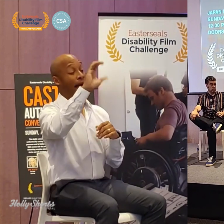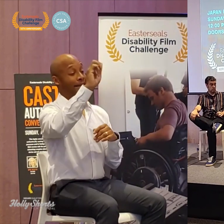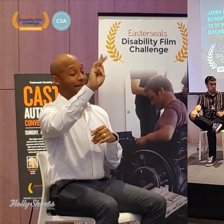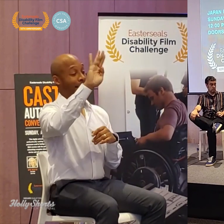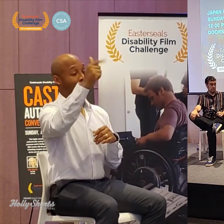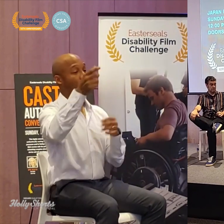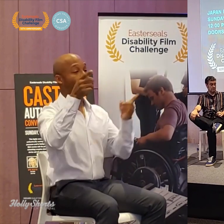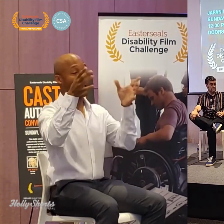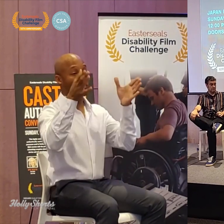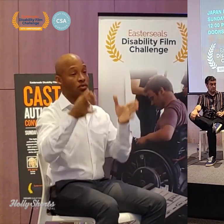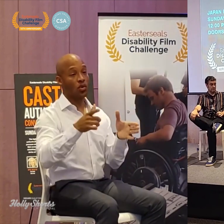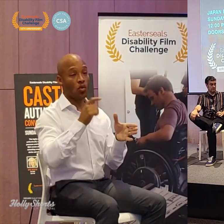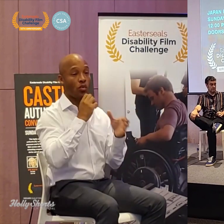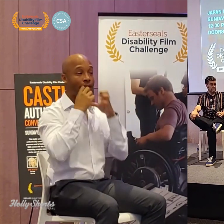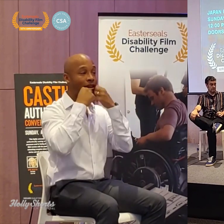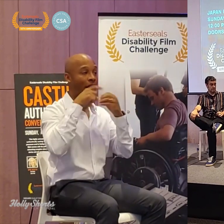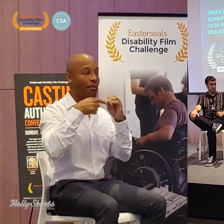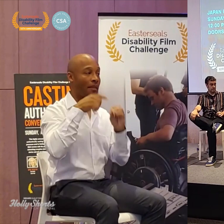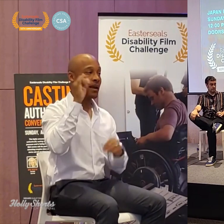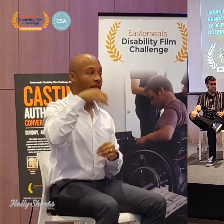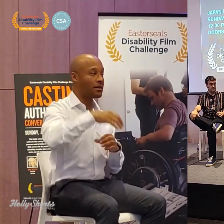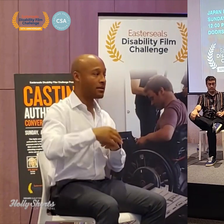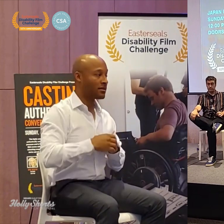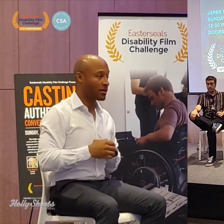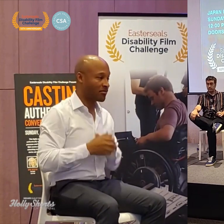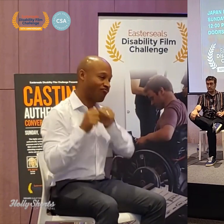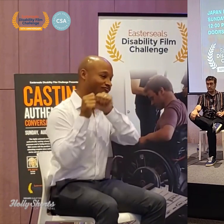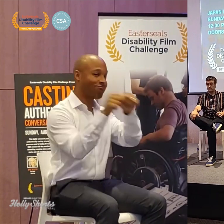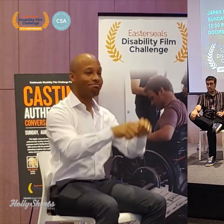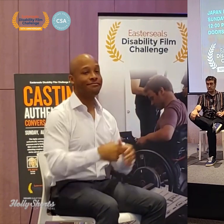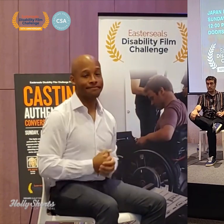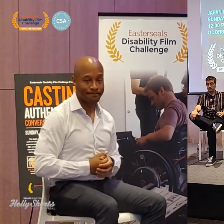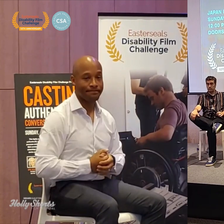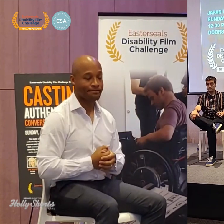really care about it, like Mr. Farrelly and others, to continue on.